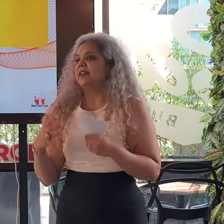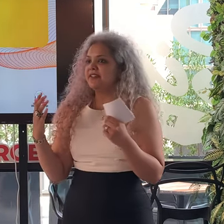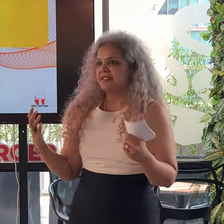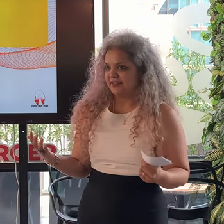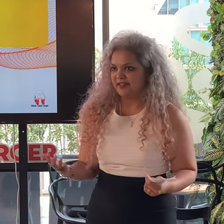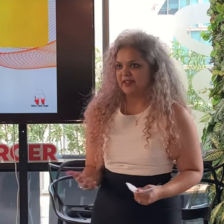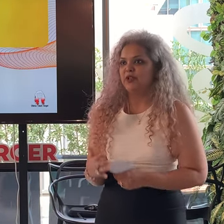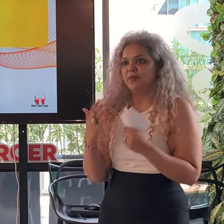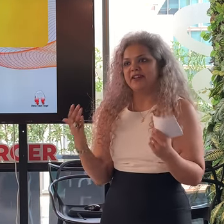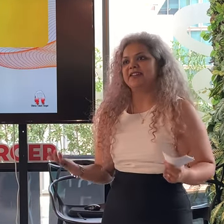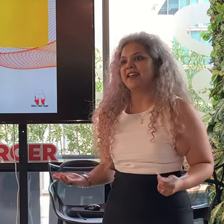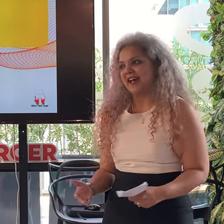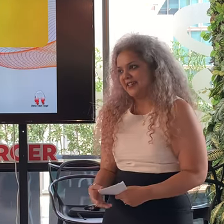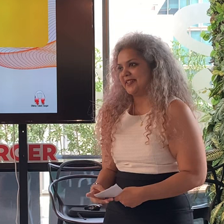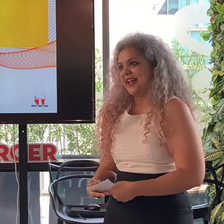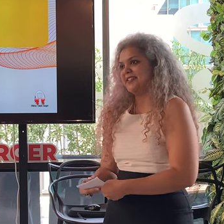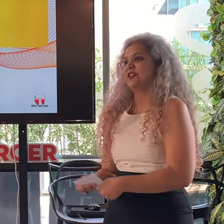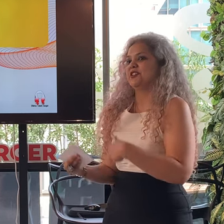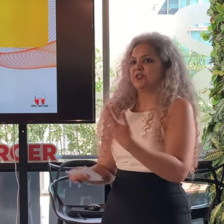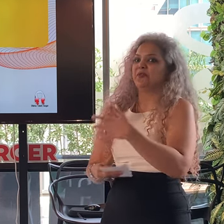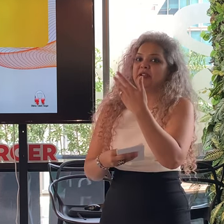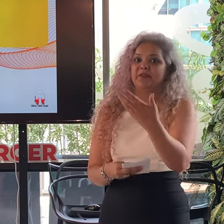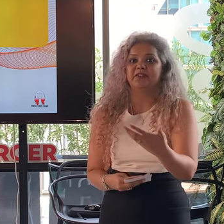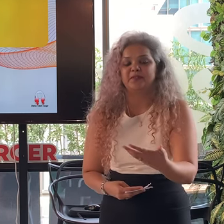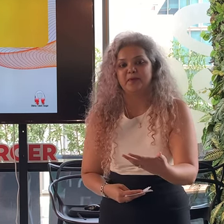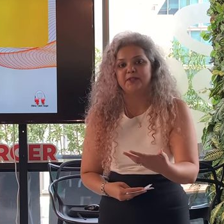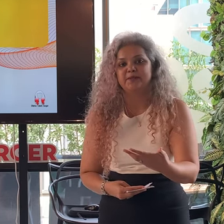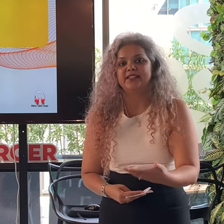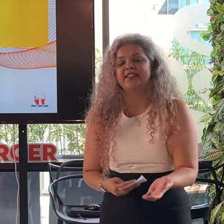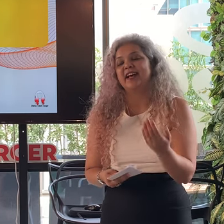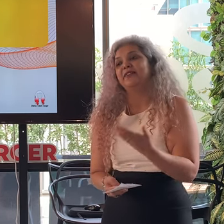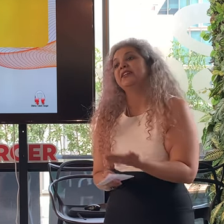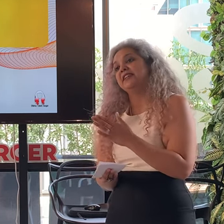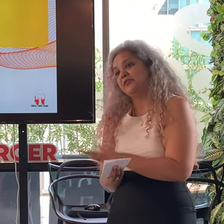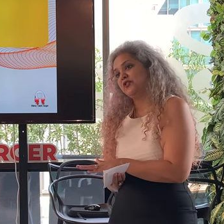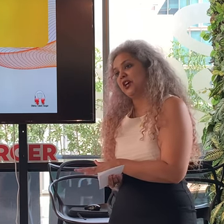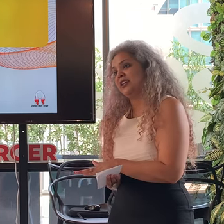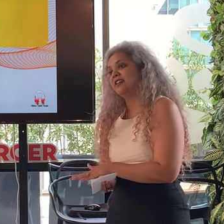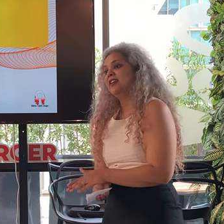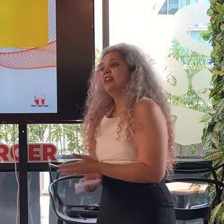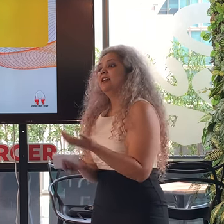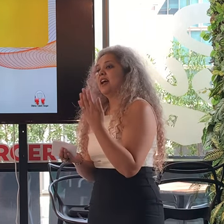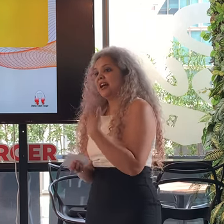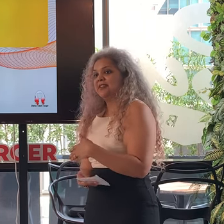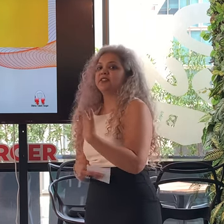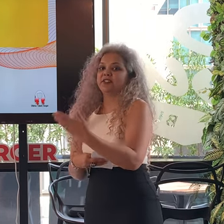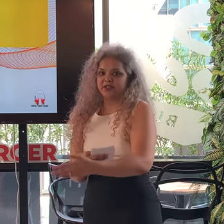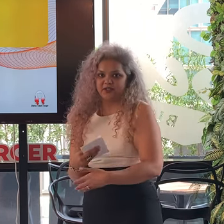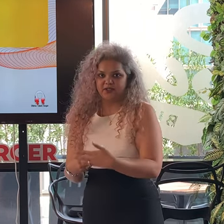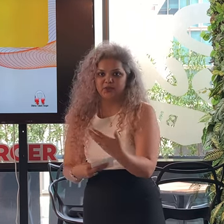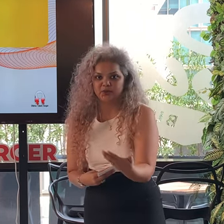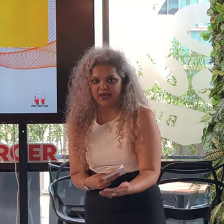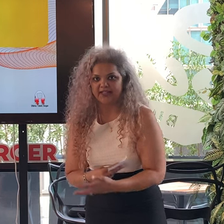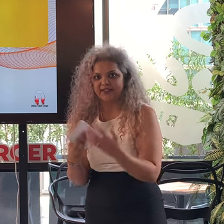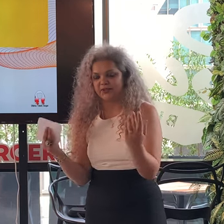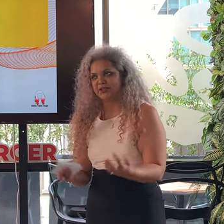Parents. New parents as such is a very big responsibility. having a deaf child adds to the